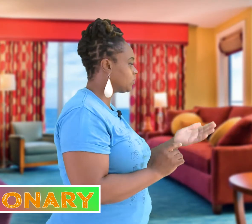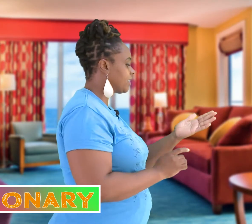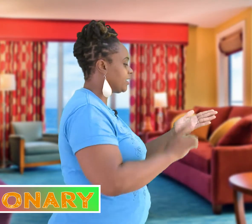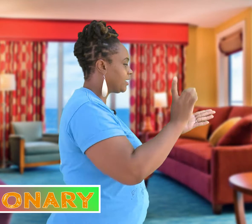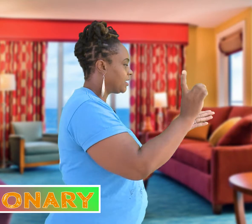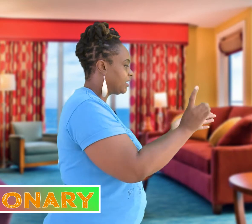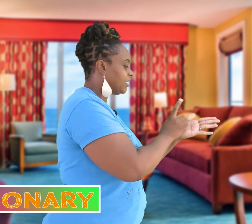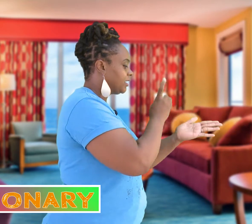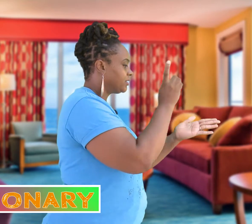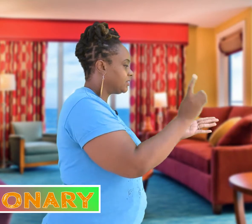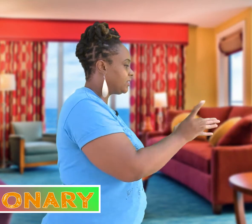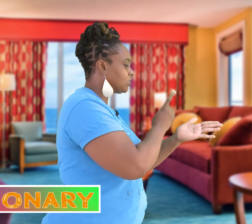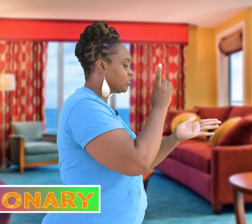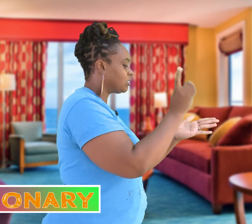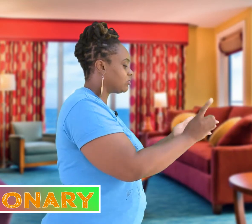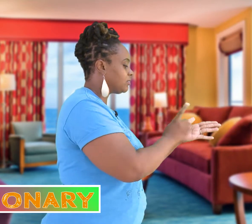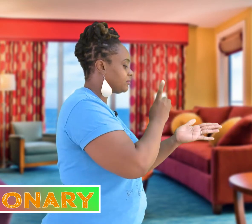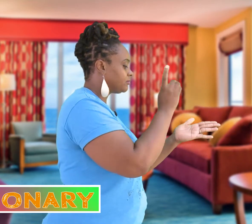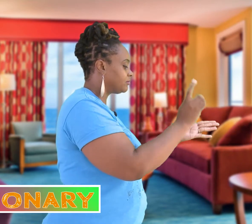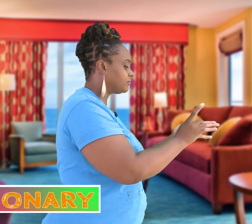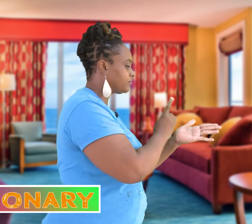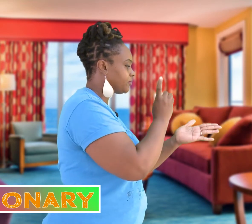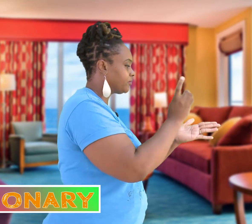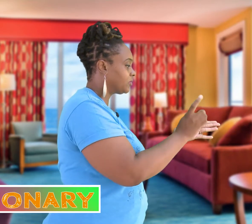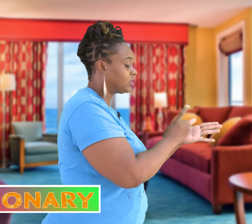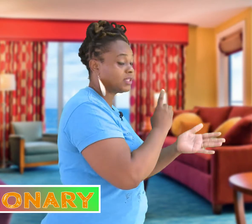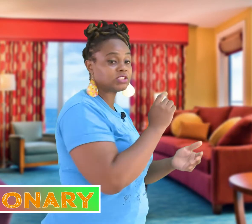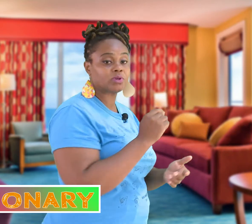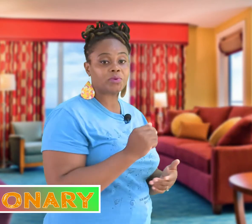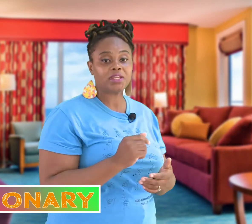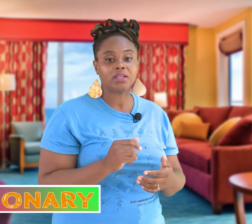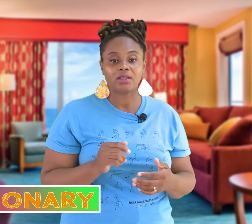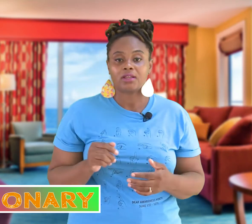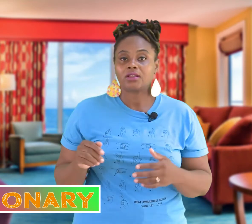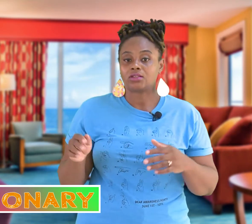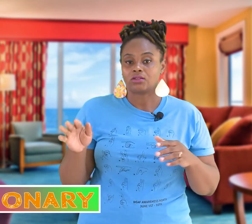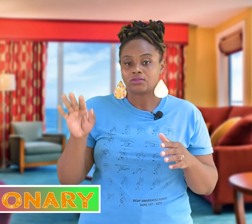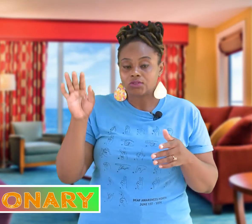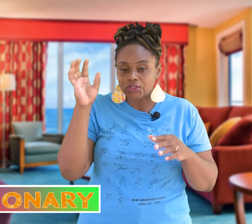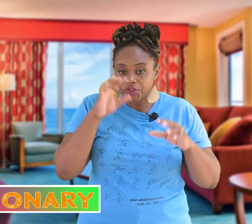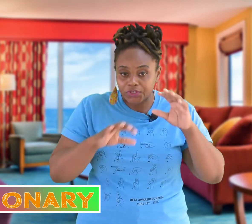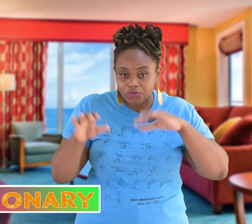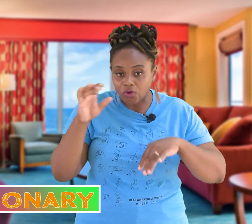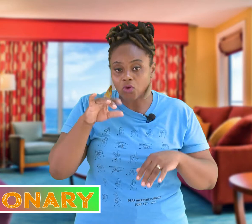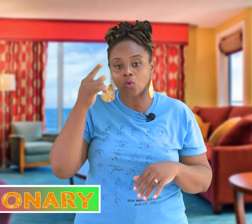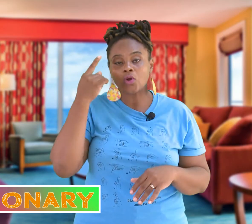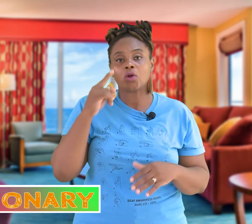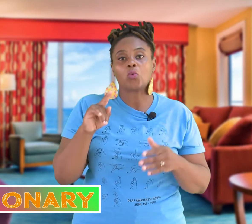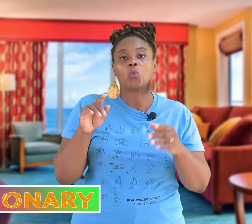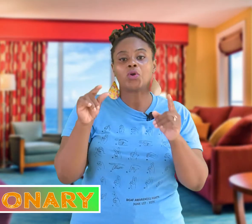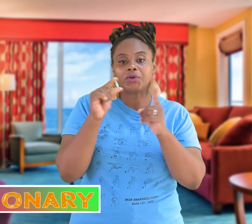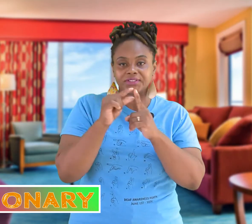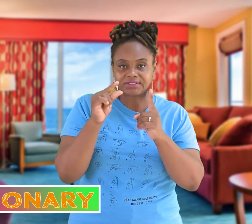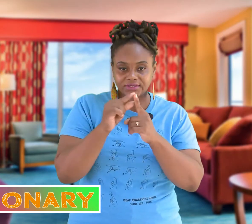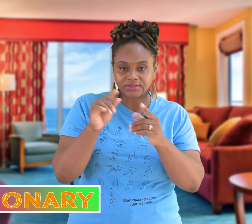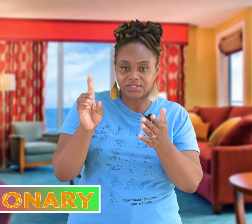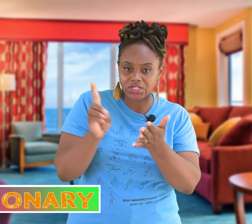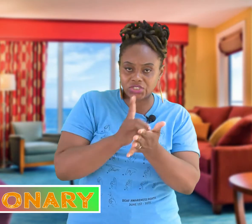way. Dictionary. That's where we search for our words.